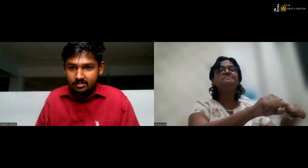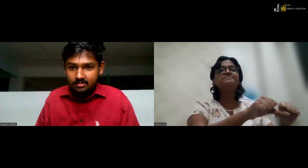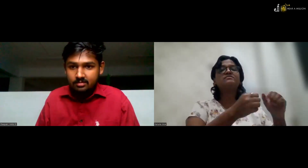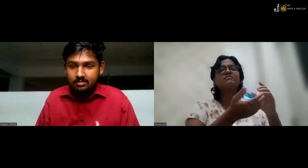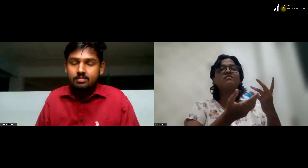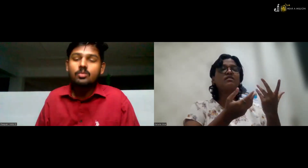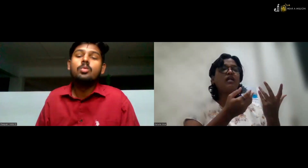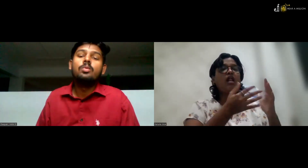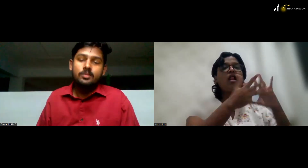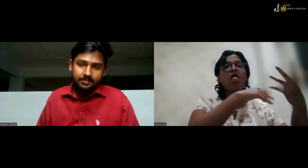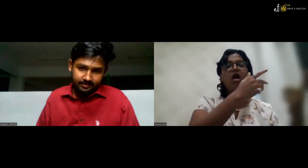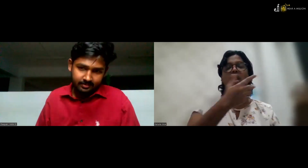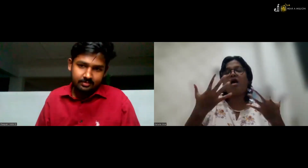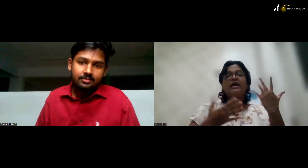mean,